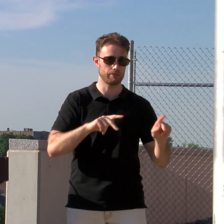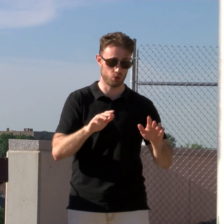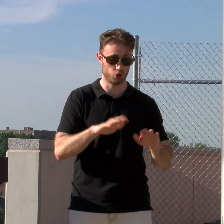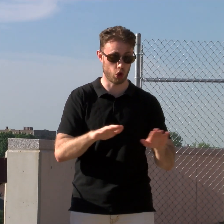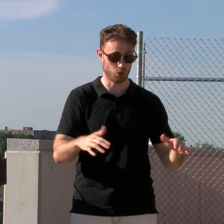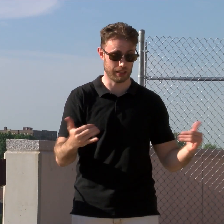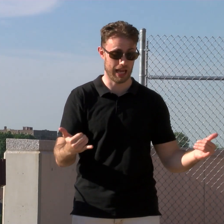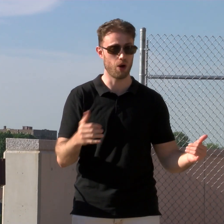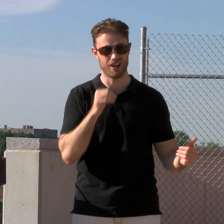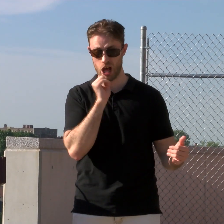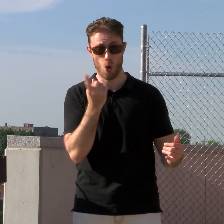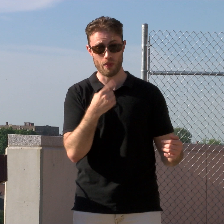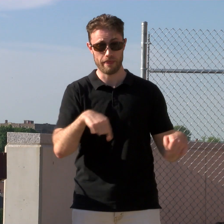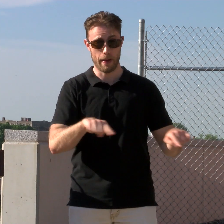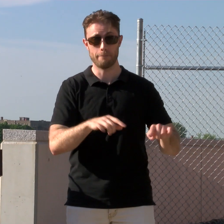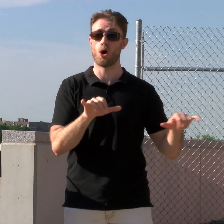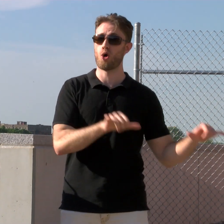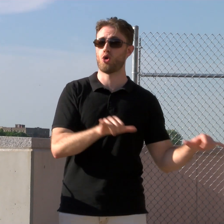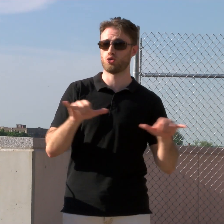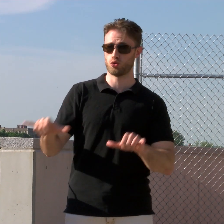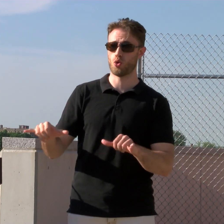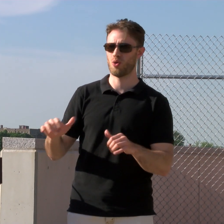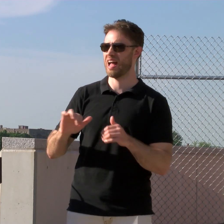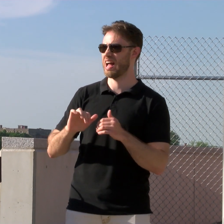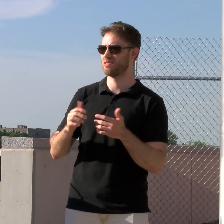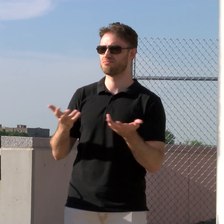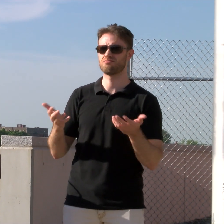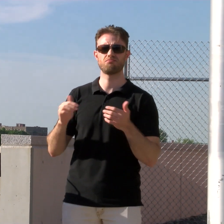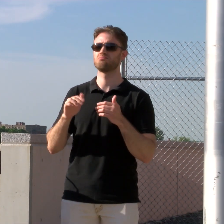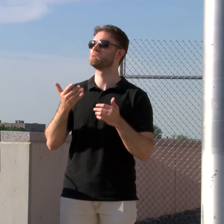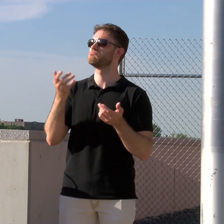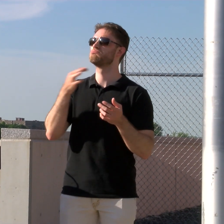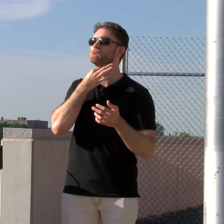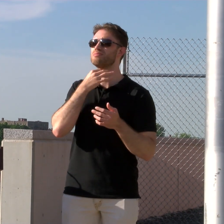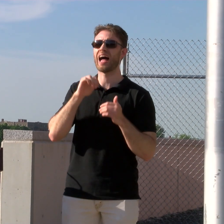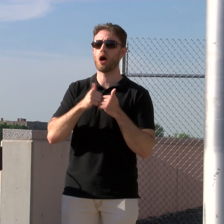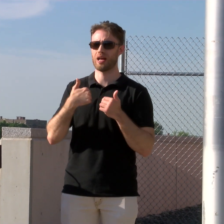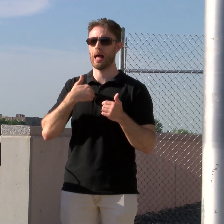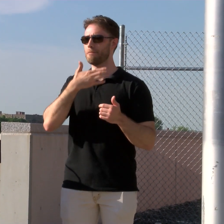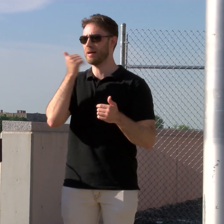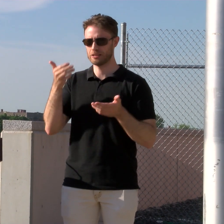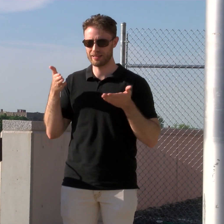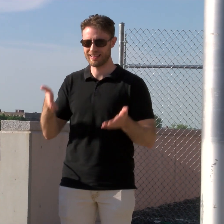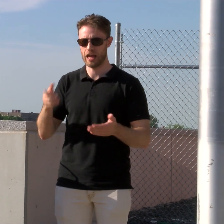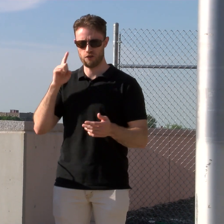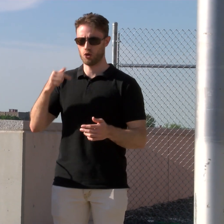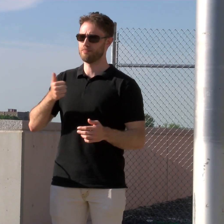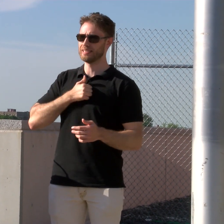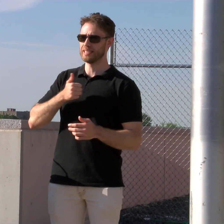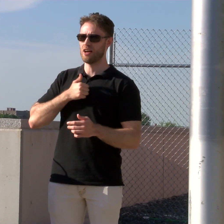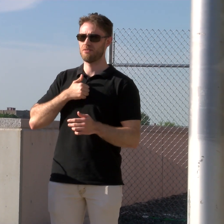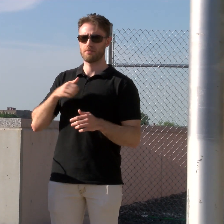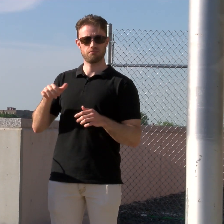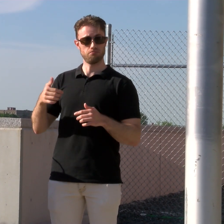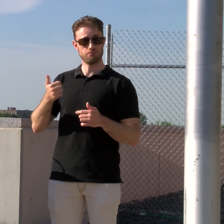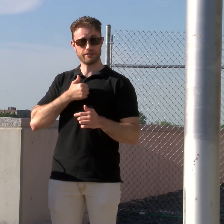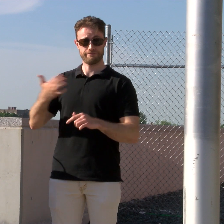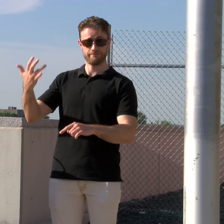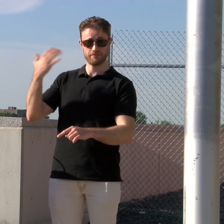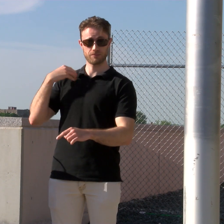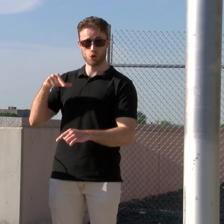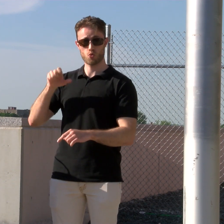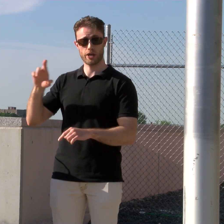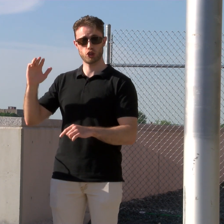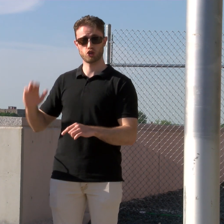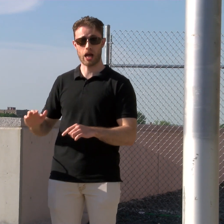now, but also how can I best be there for the queer child that I was, the trans kids that my